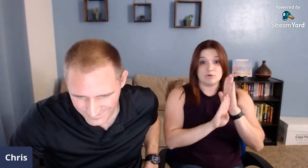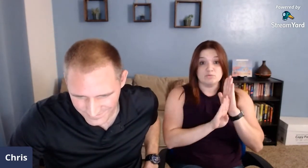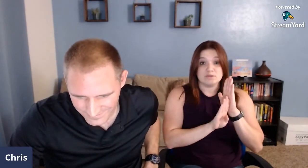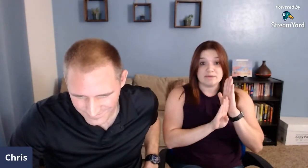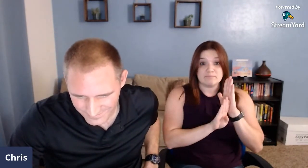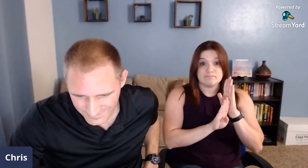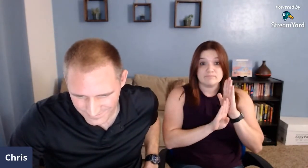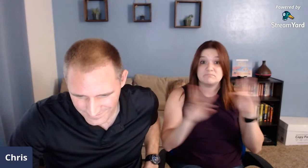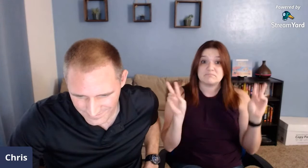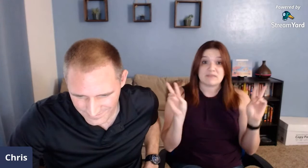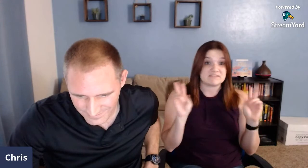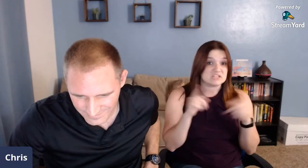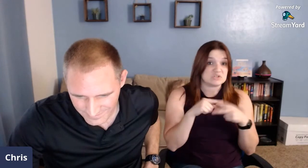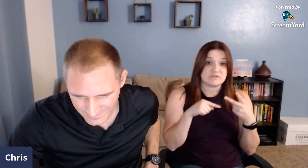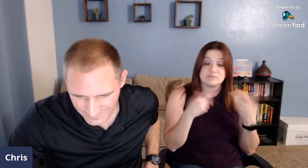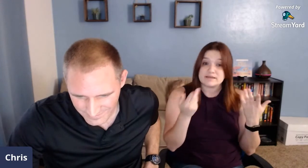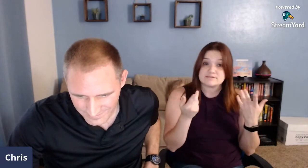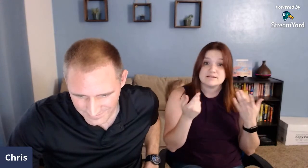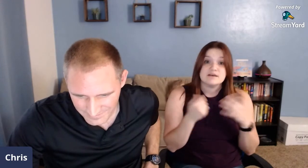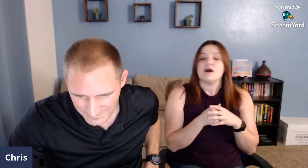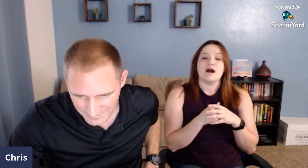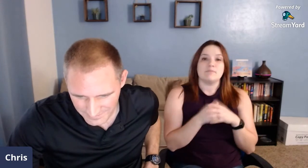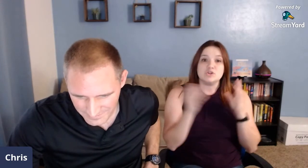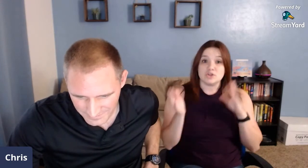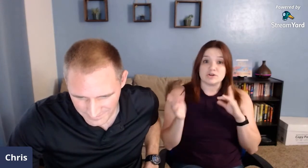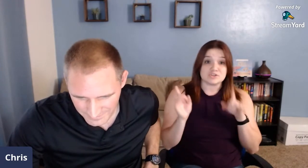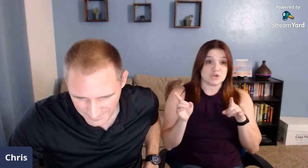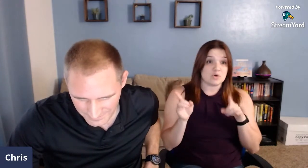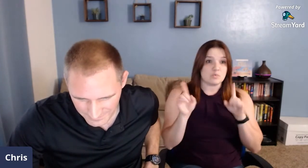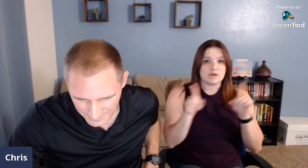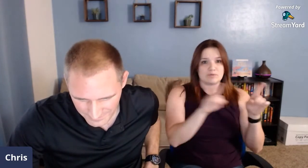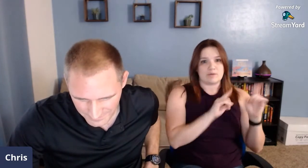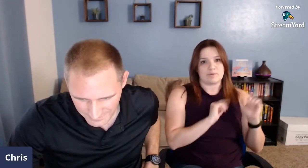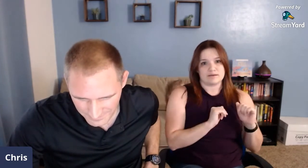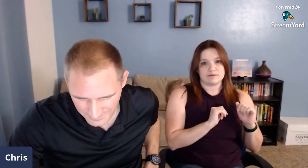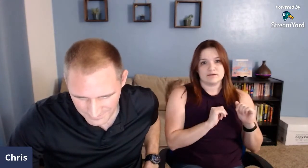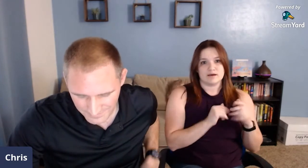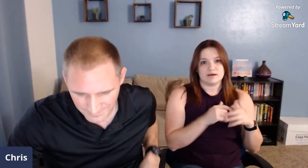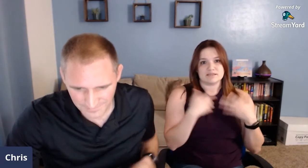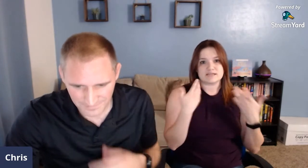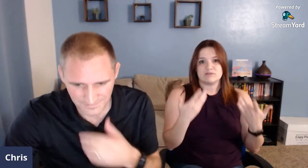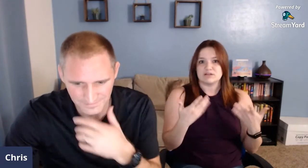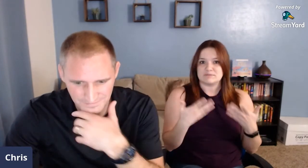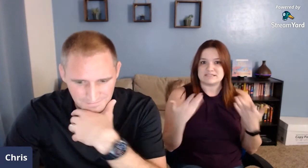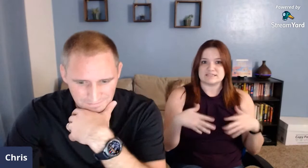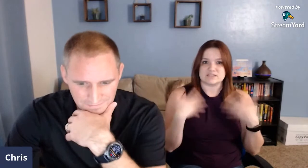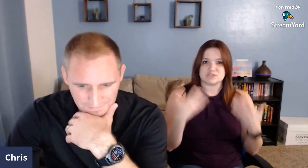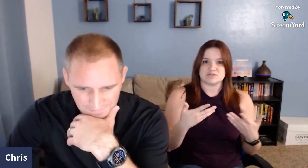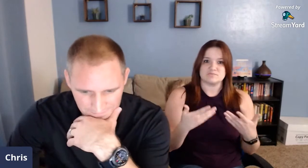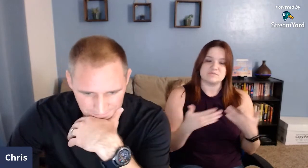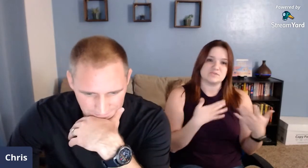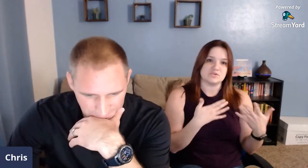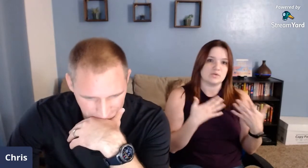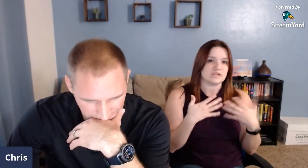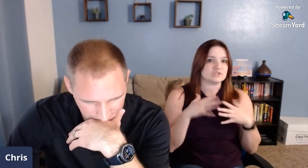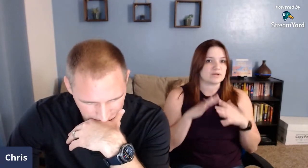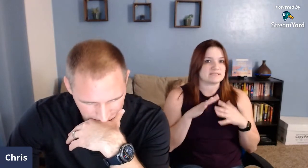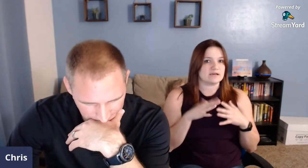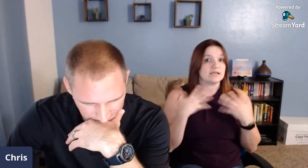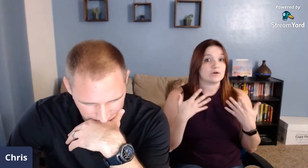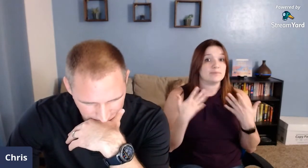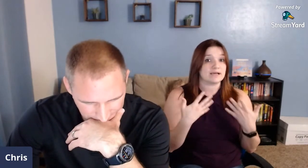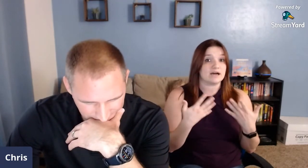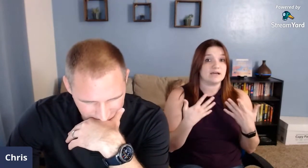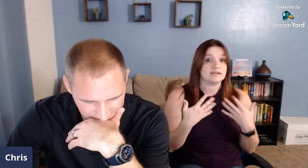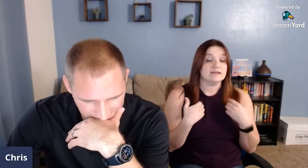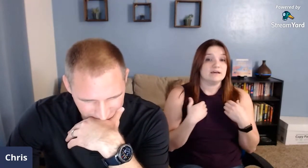and Bible with a B. I've seen two different ways. There is no one right way. That's kind of one of the biggest things I stress with people. So don't like stress